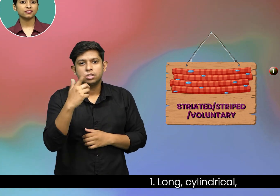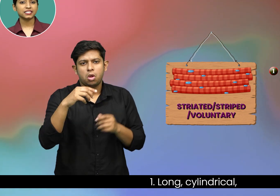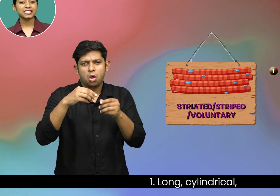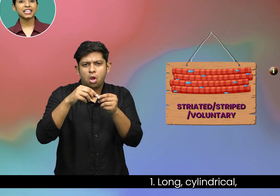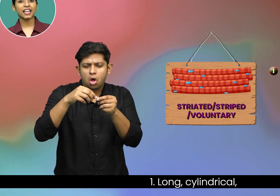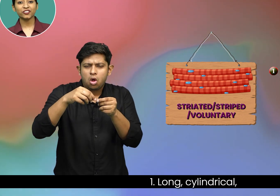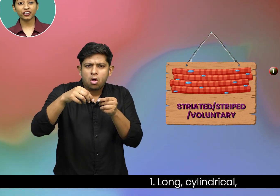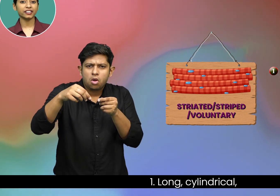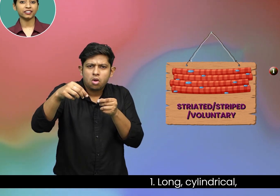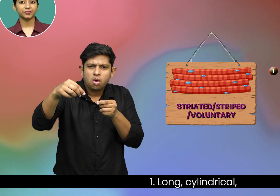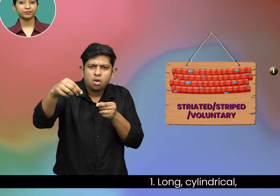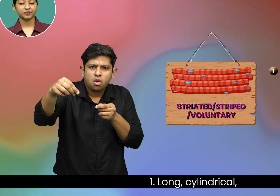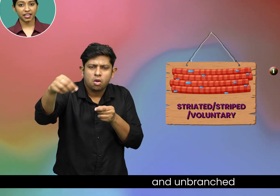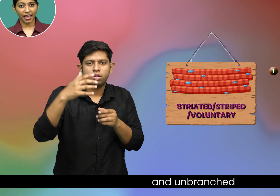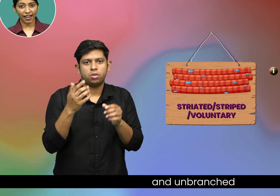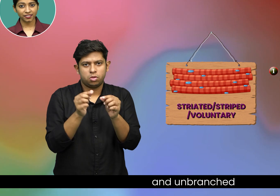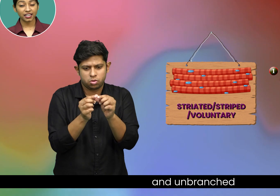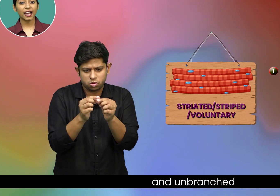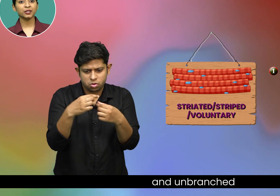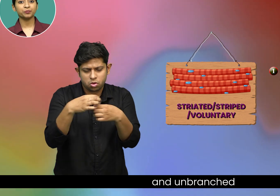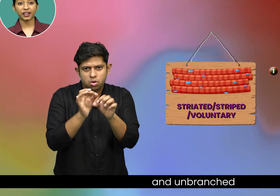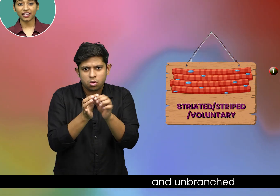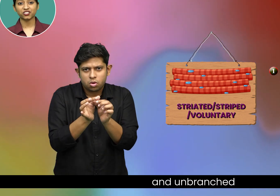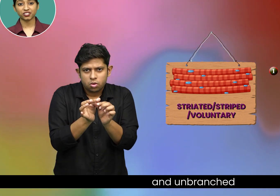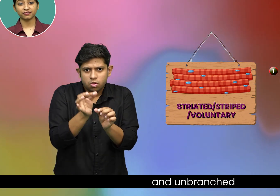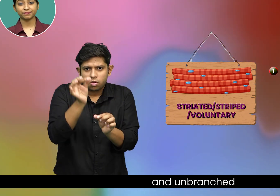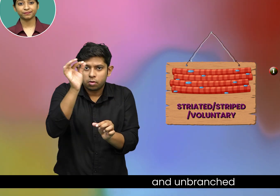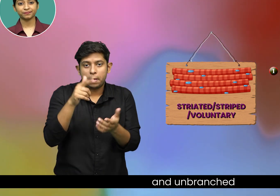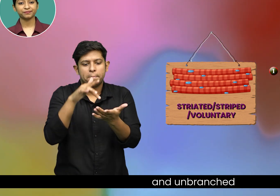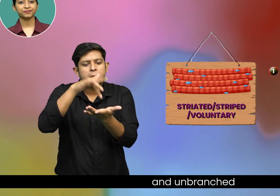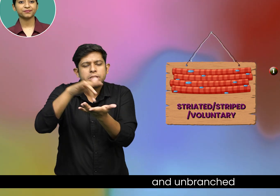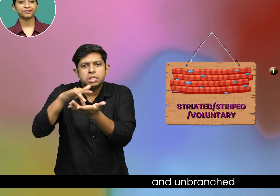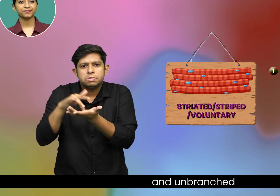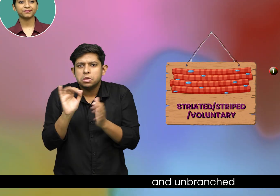Long, cylindrical and unbranched.